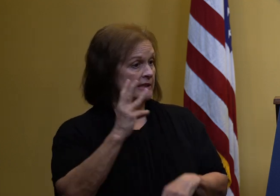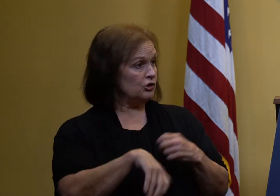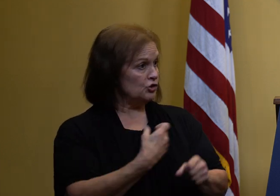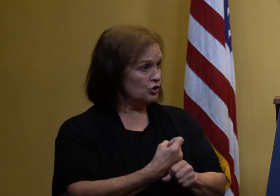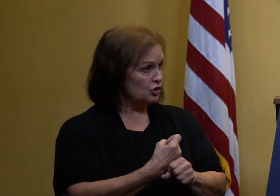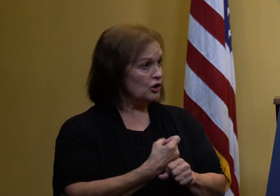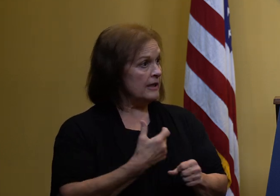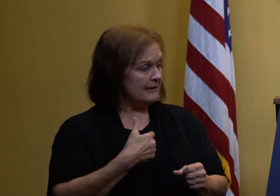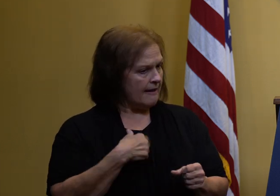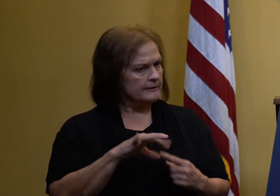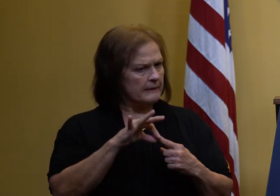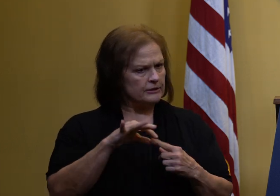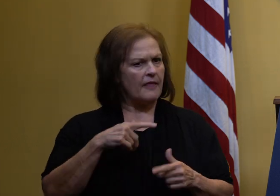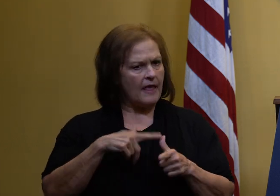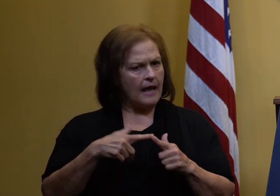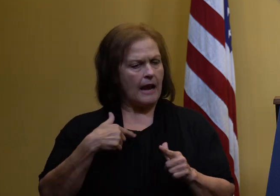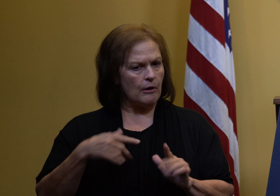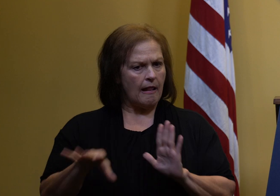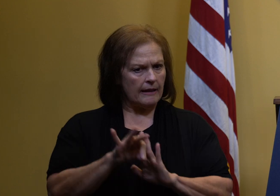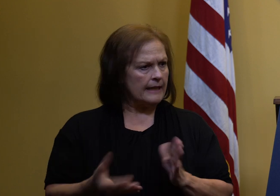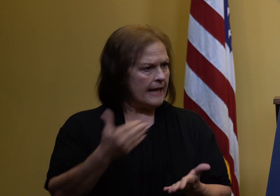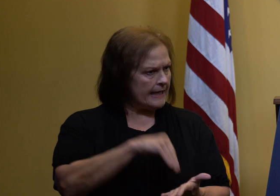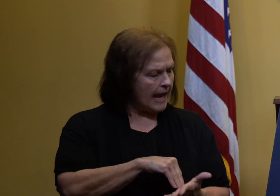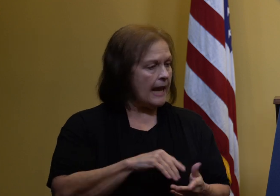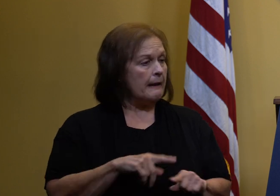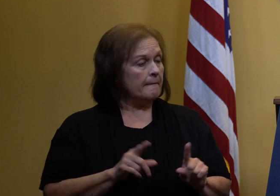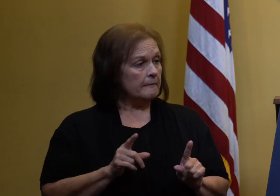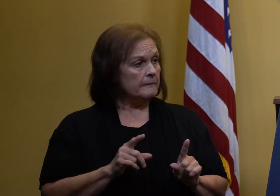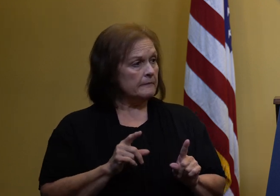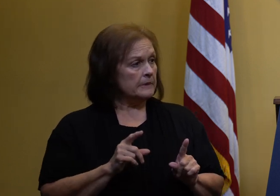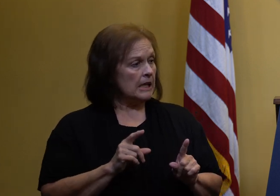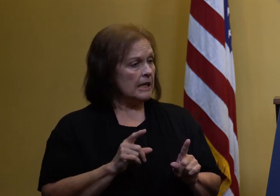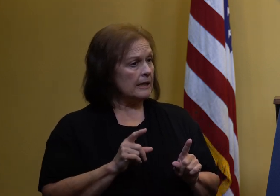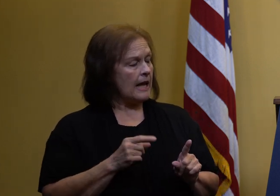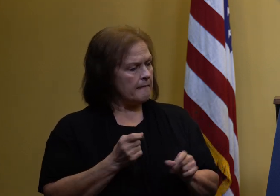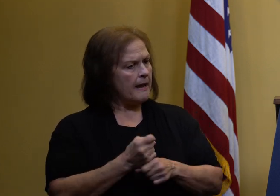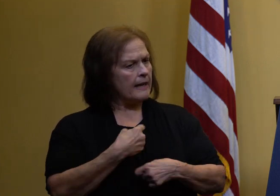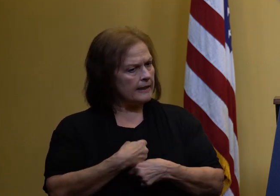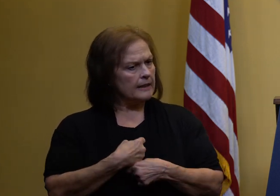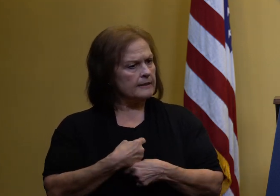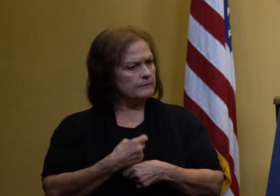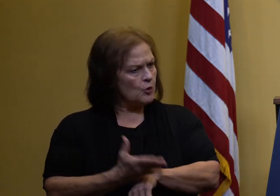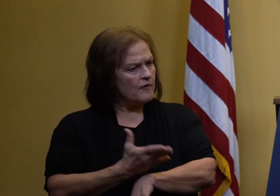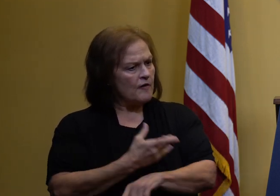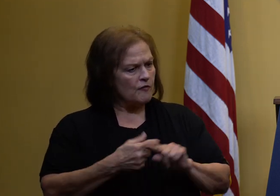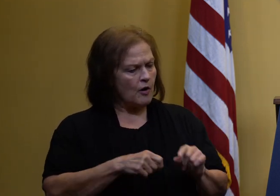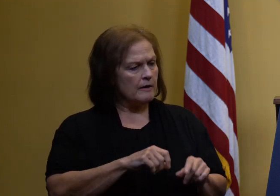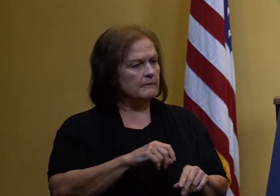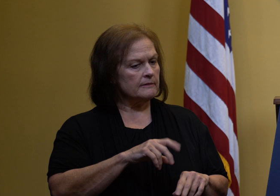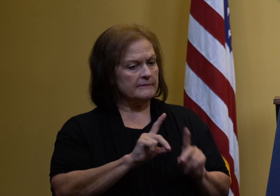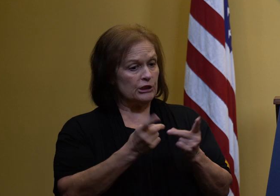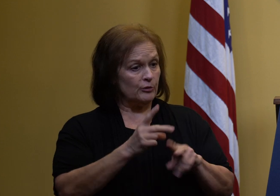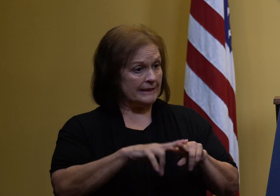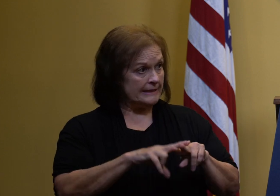to fill a special seat, re-elected without any opposition, but made progress to the point I went from a district seat to the